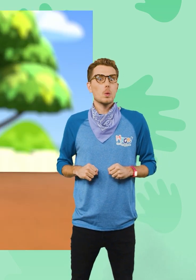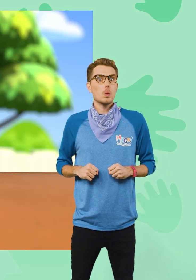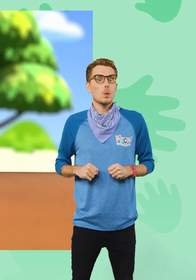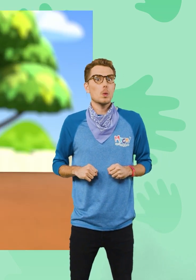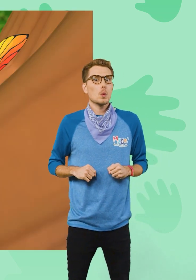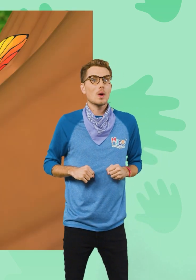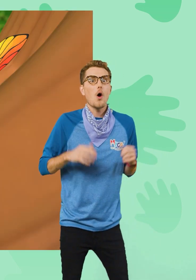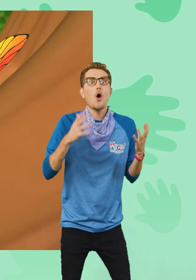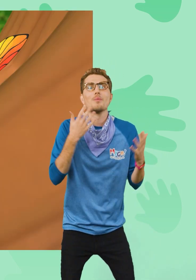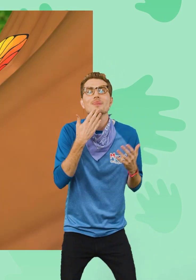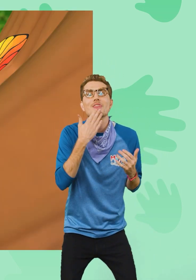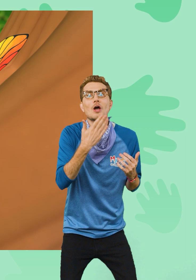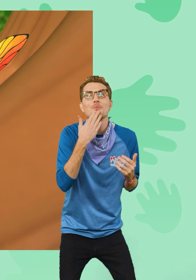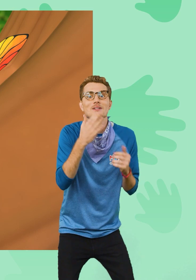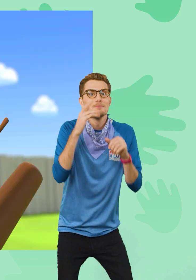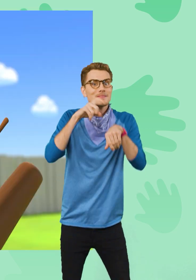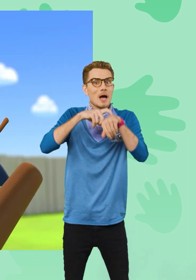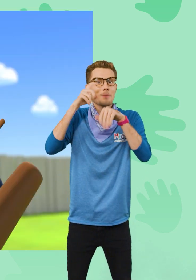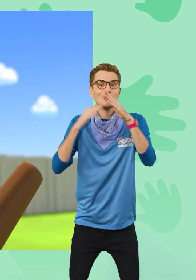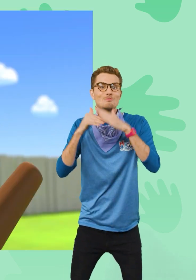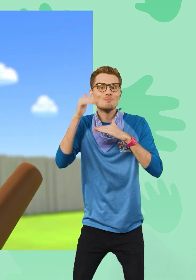Oh, thanks, D.Bo.